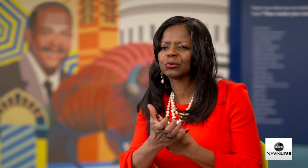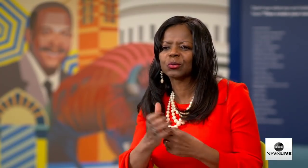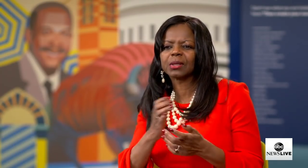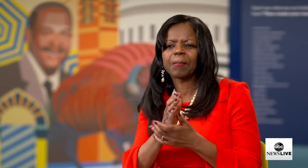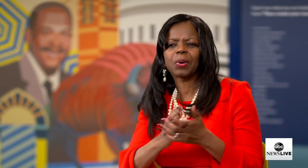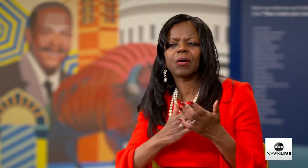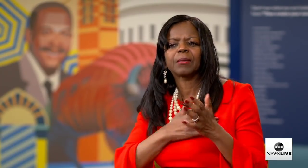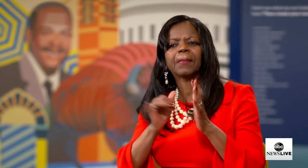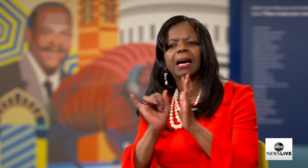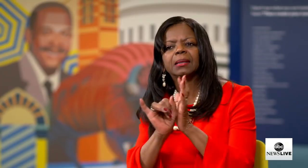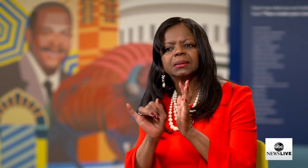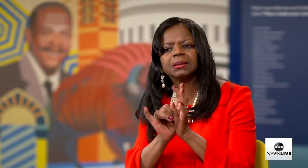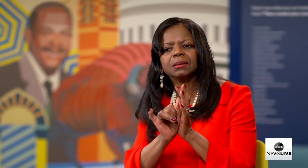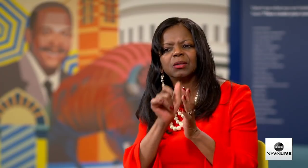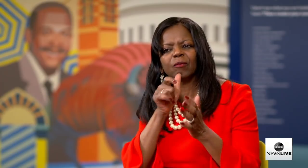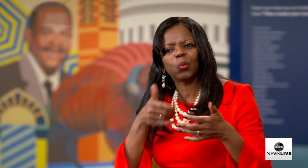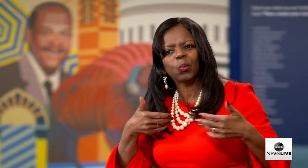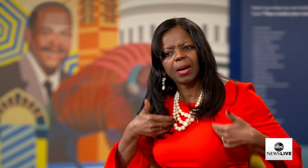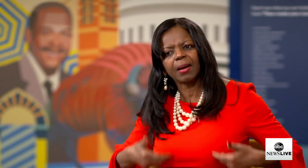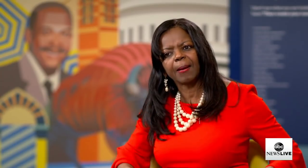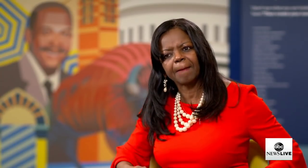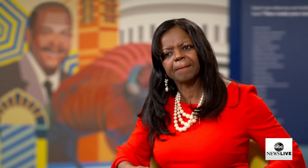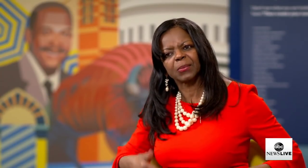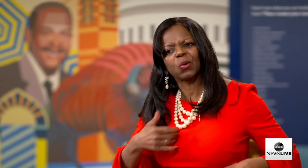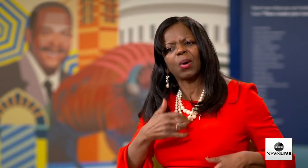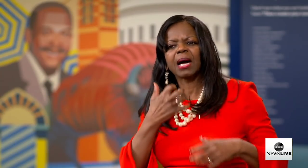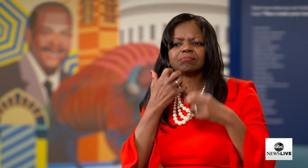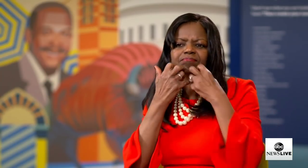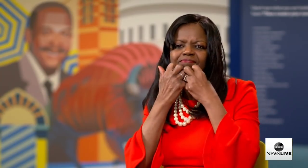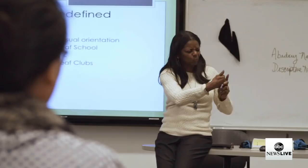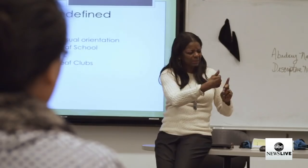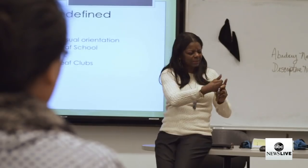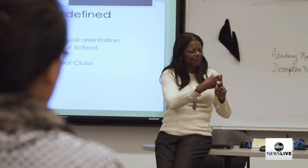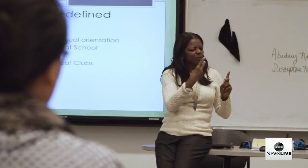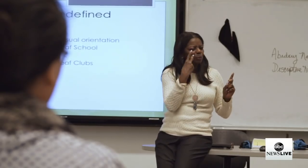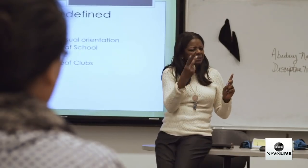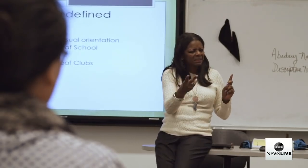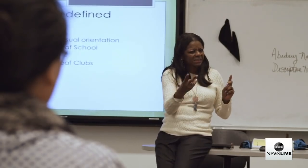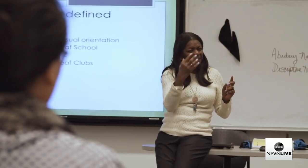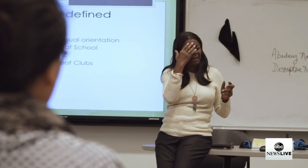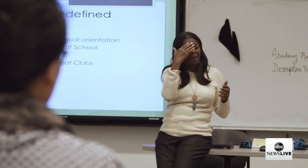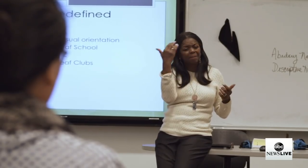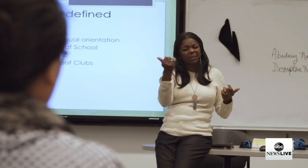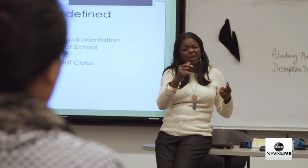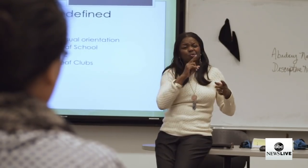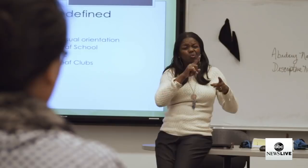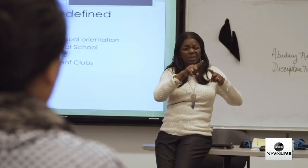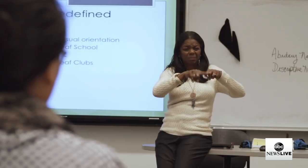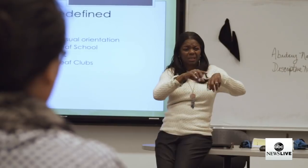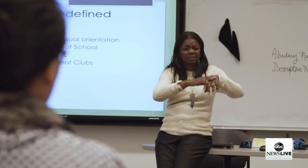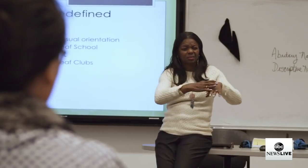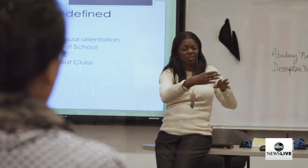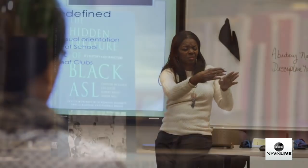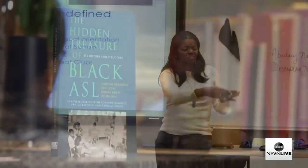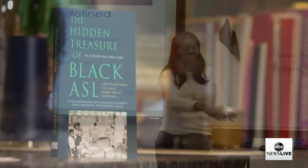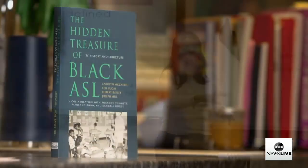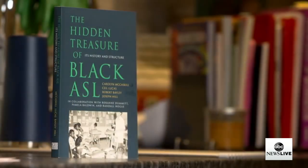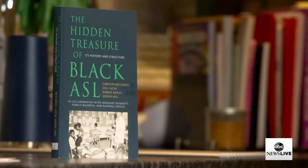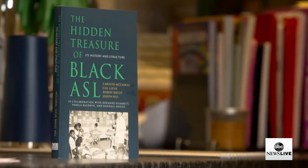You know, that was who I was. That was my culture. That was my identity. A life, language, and labor of love, all part of